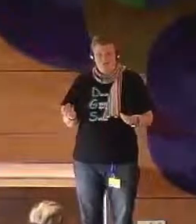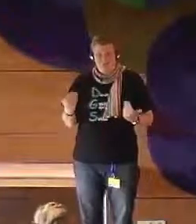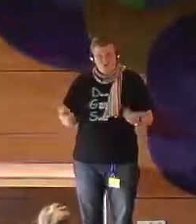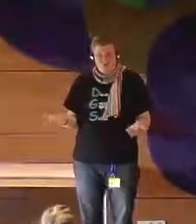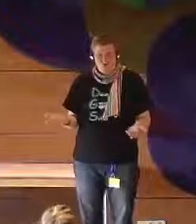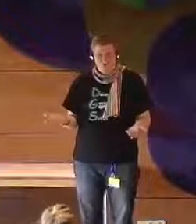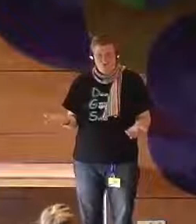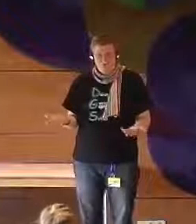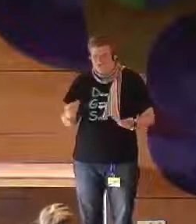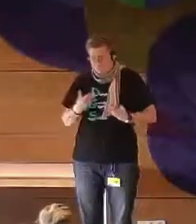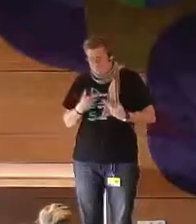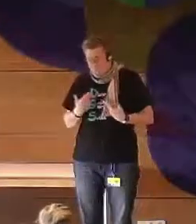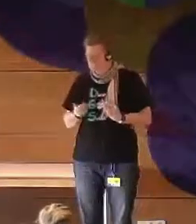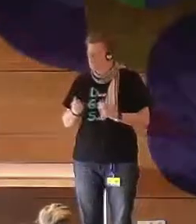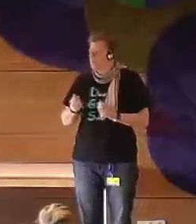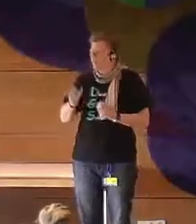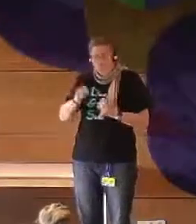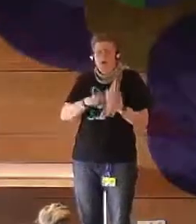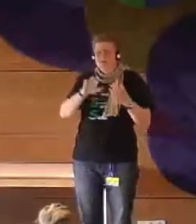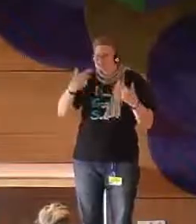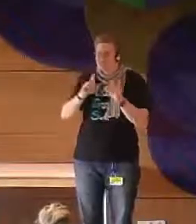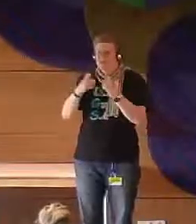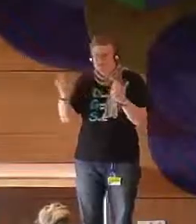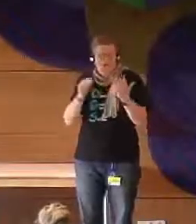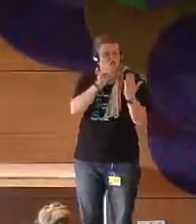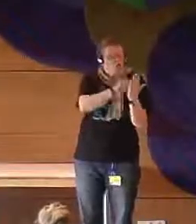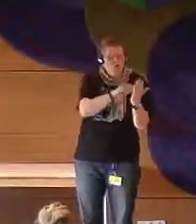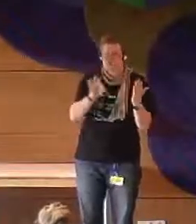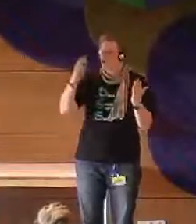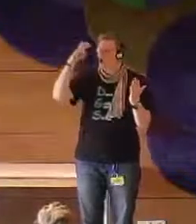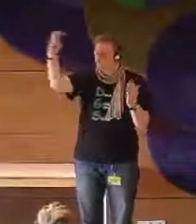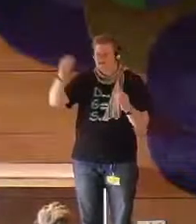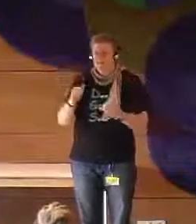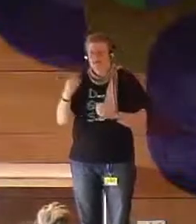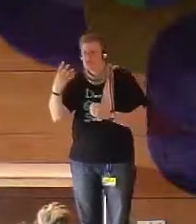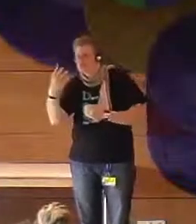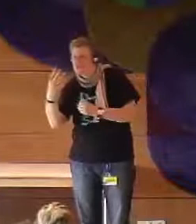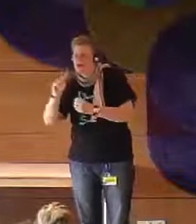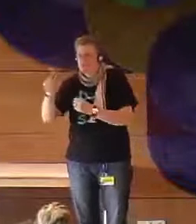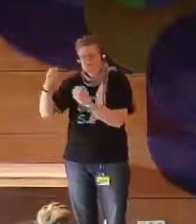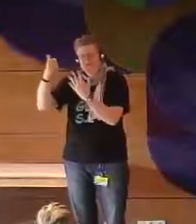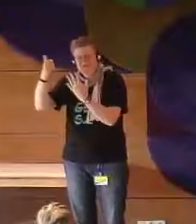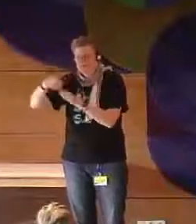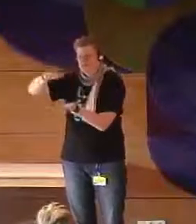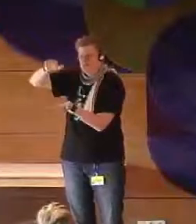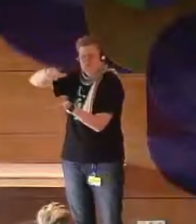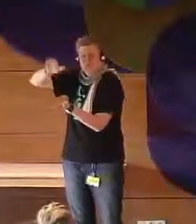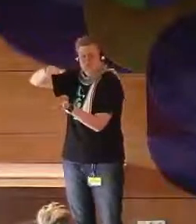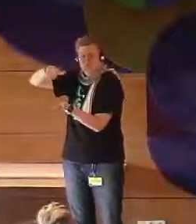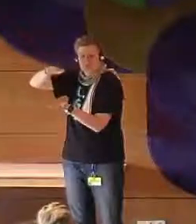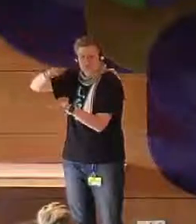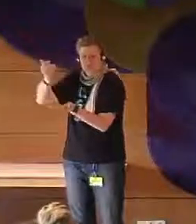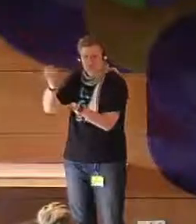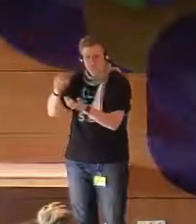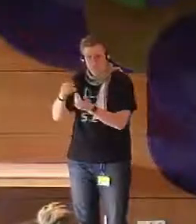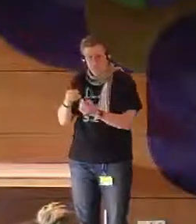day, is the usual adult dose. But I've got young men with charge in their late teens and early 20s who are on